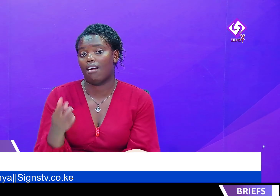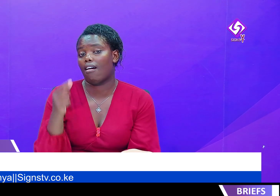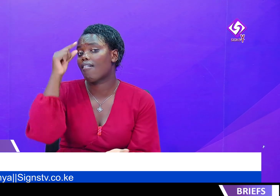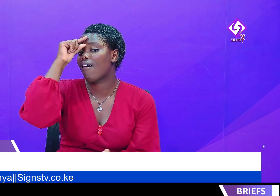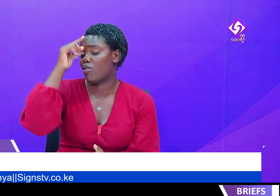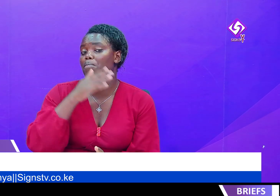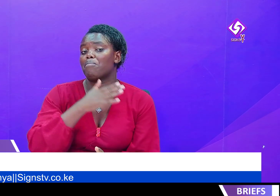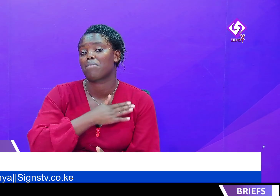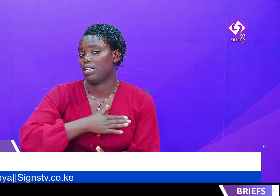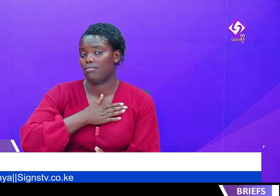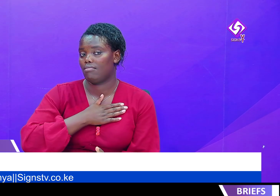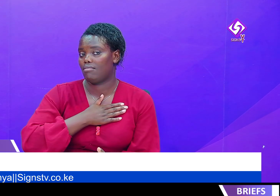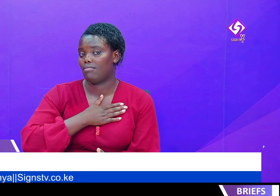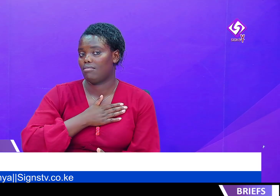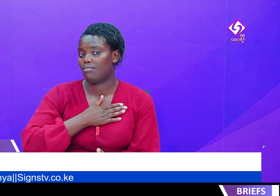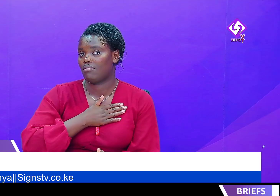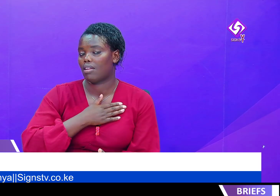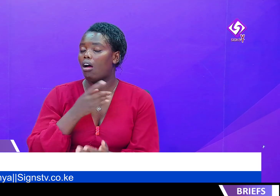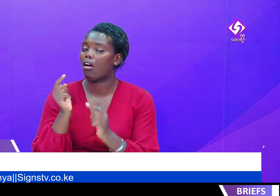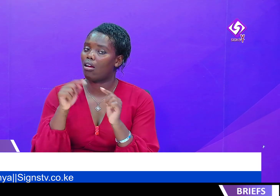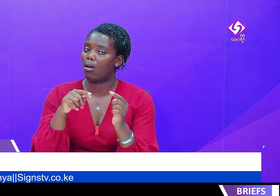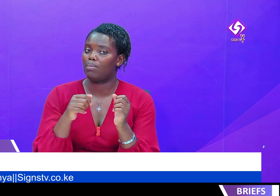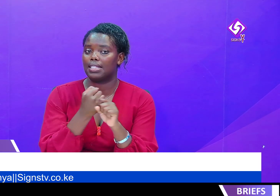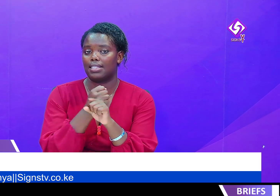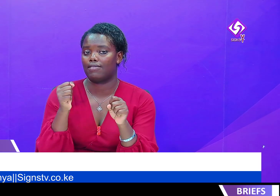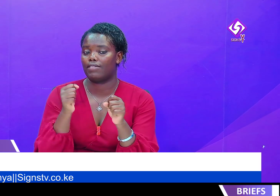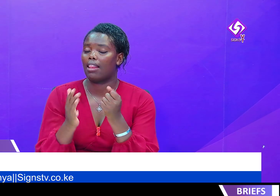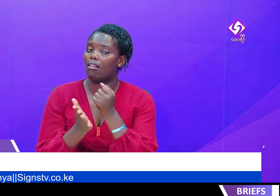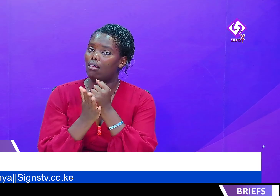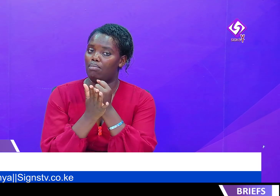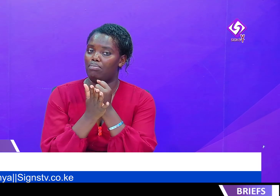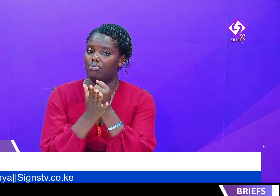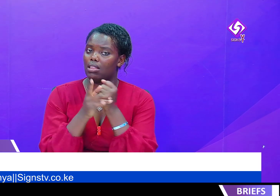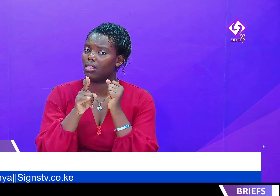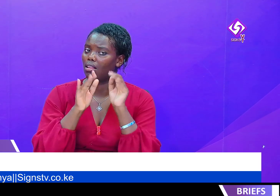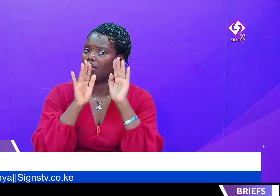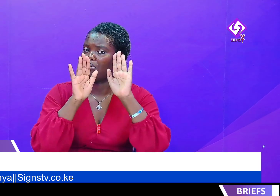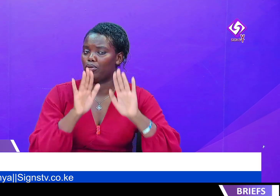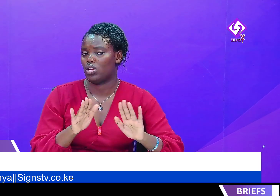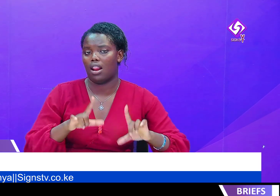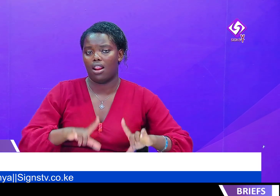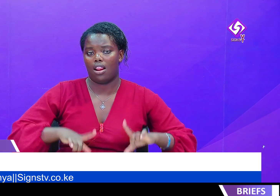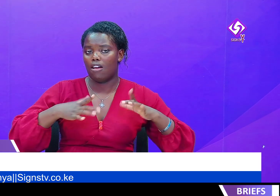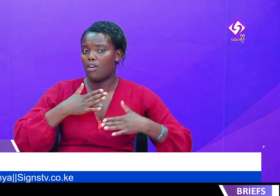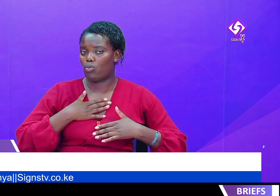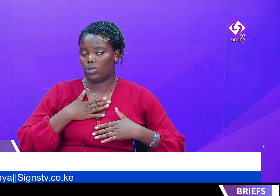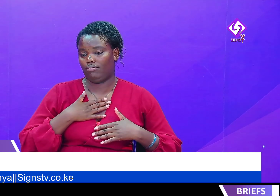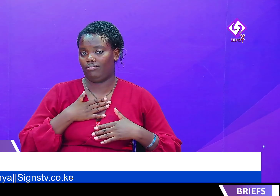can survive. So the government, please, we ask to come and intervene and help the situation so that we can avert